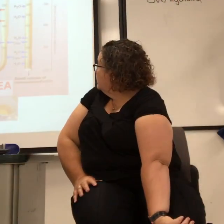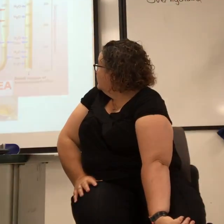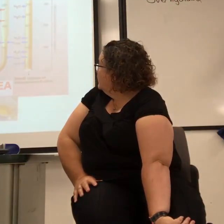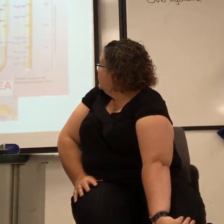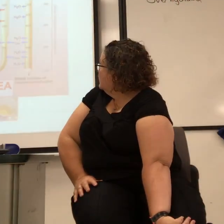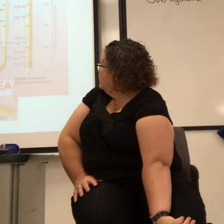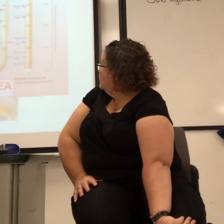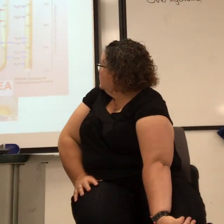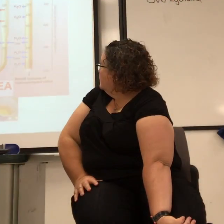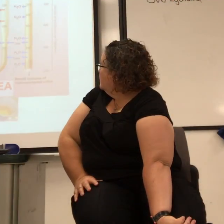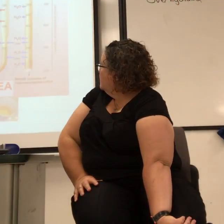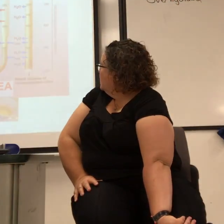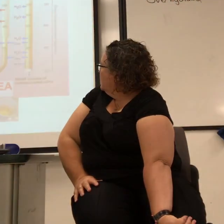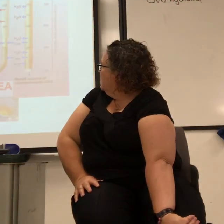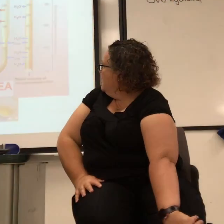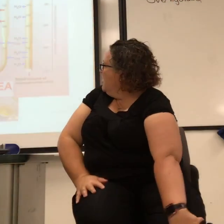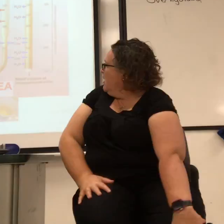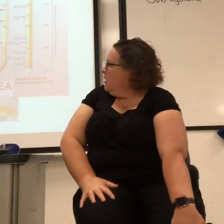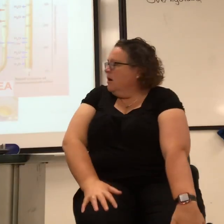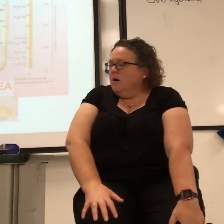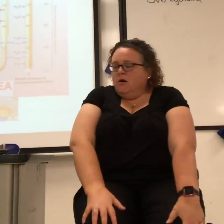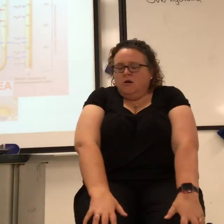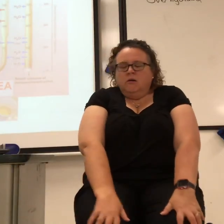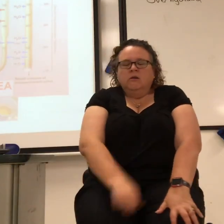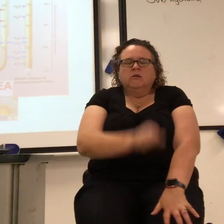Overhydrated versus